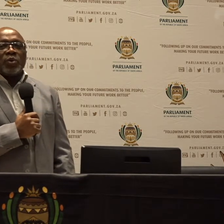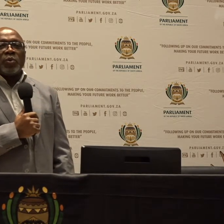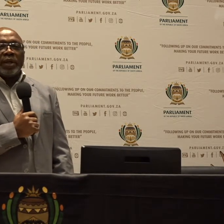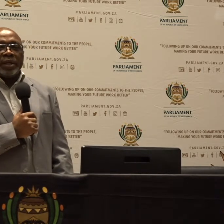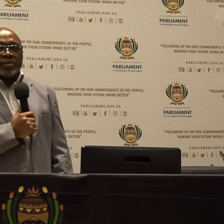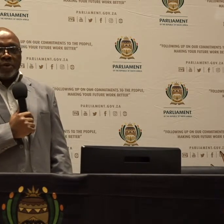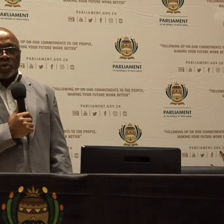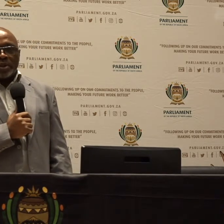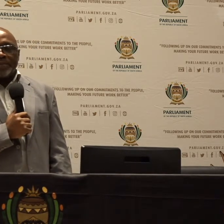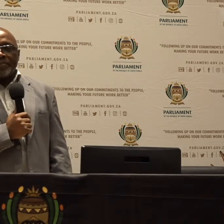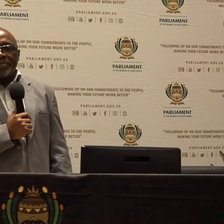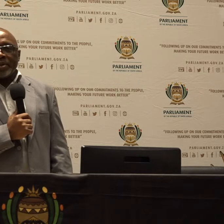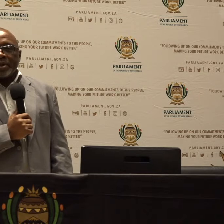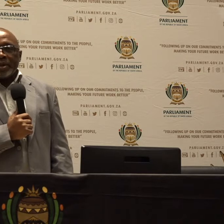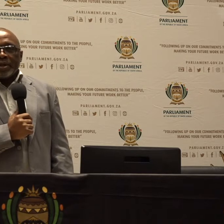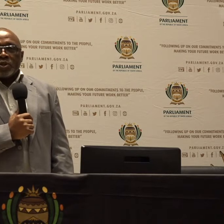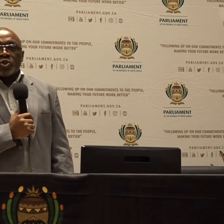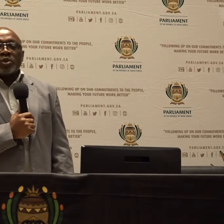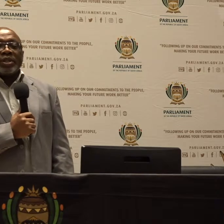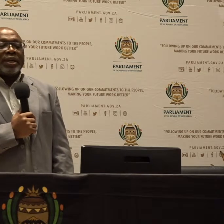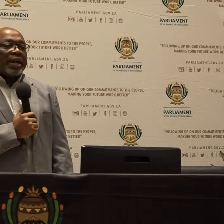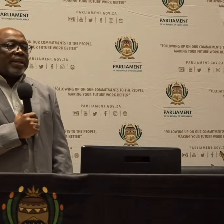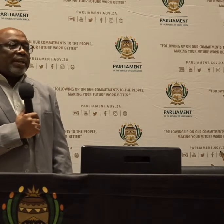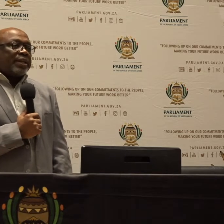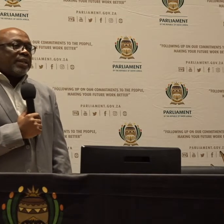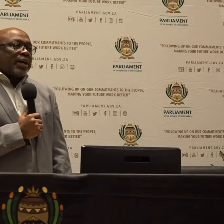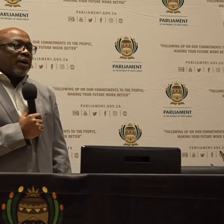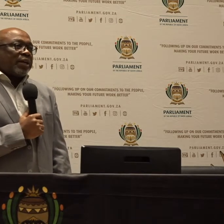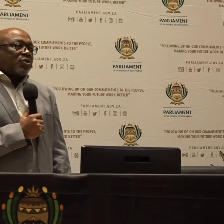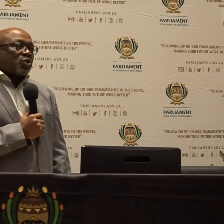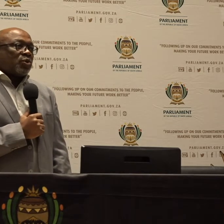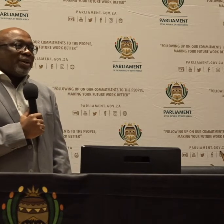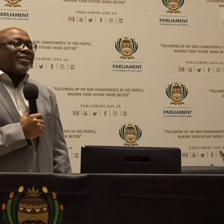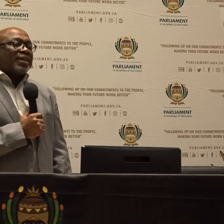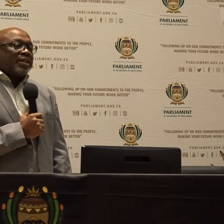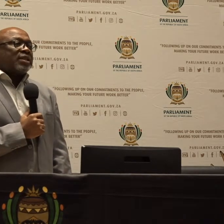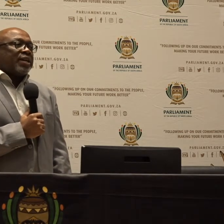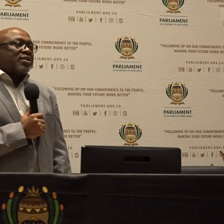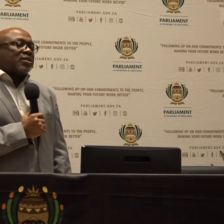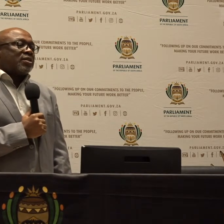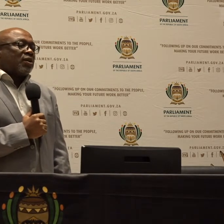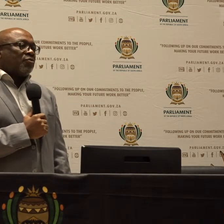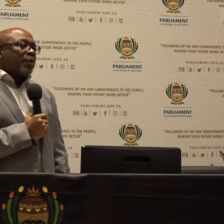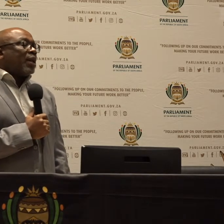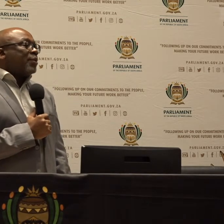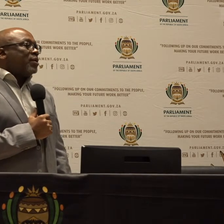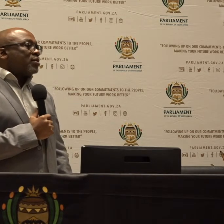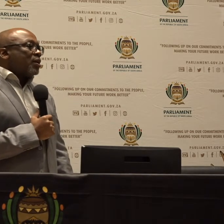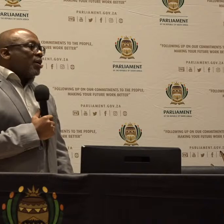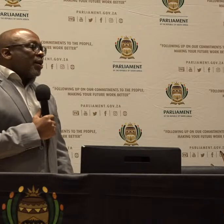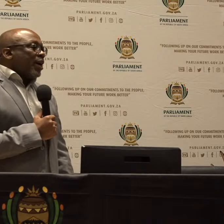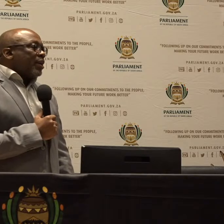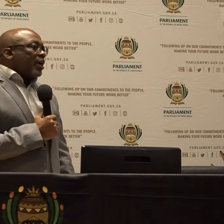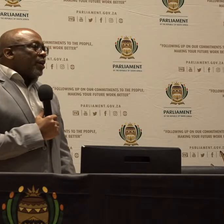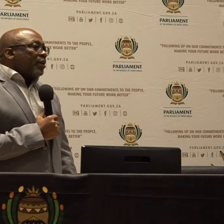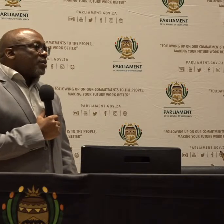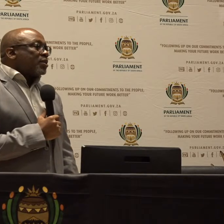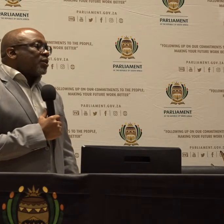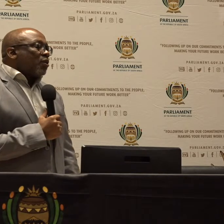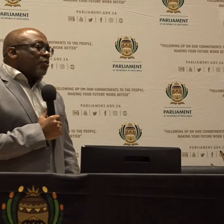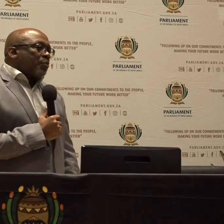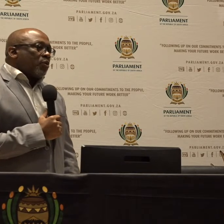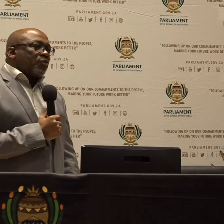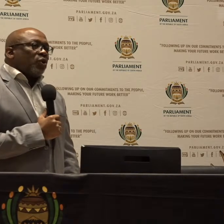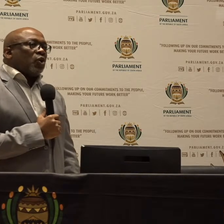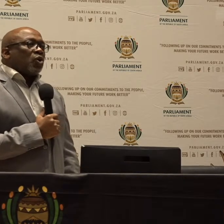apply and we will invoke them should they need arise so it is a sitting of Parliament and